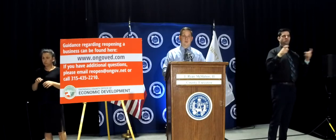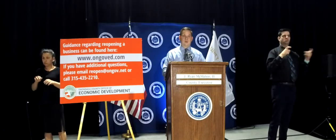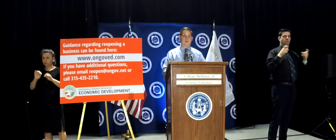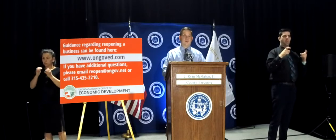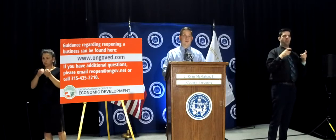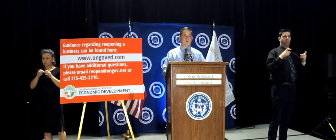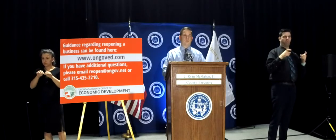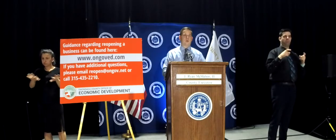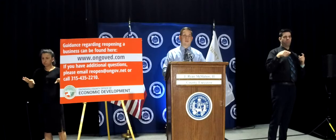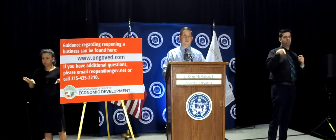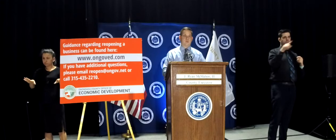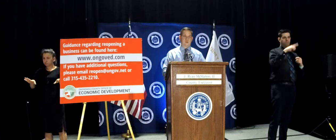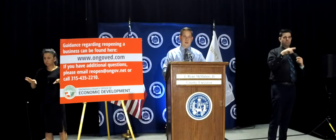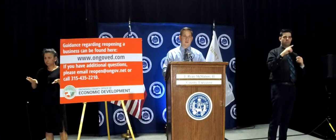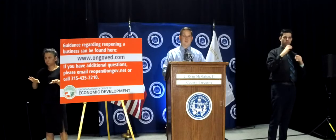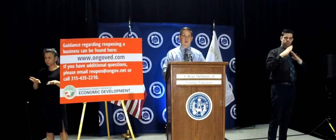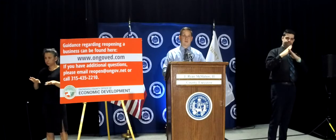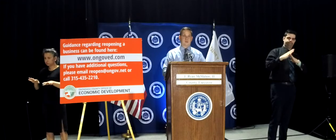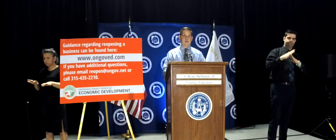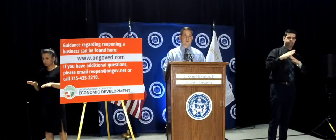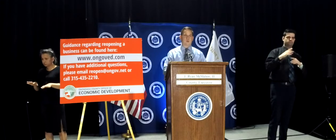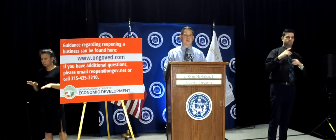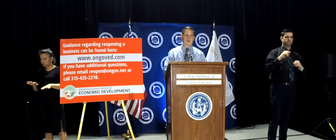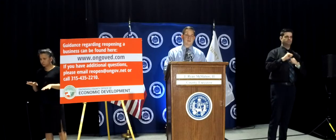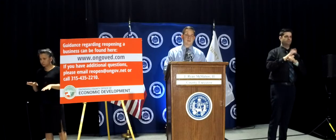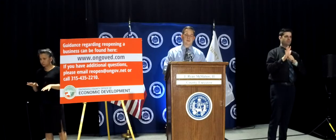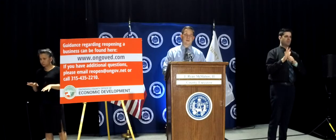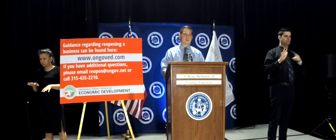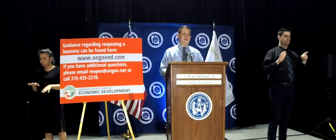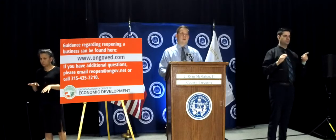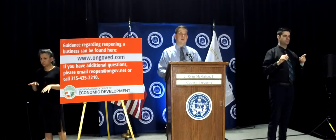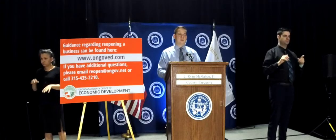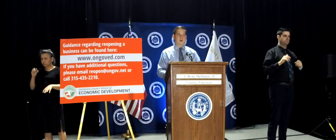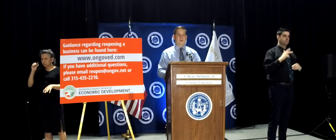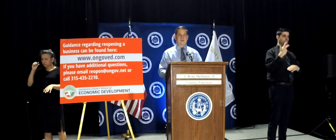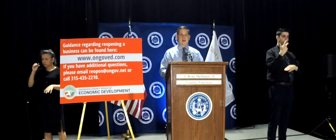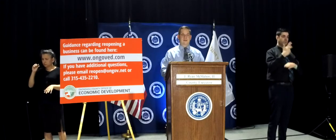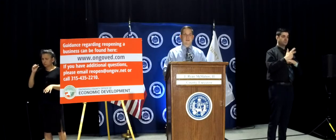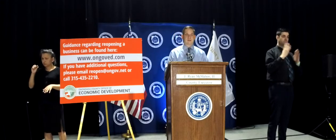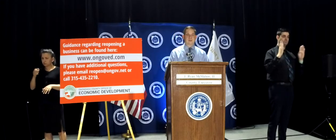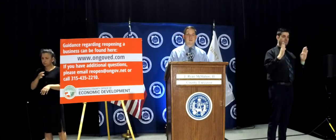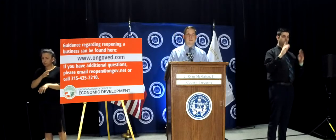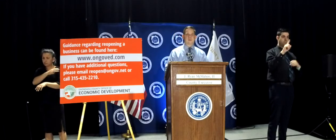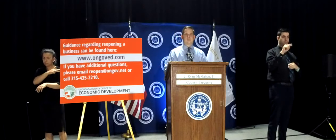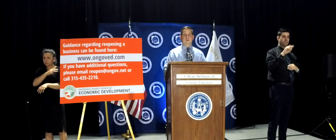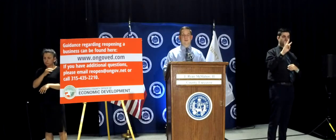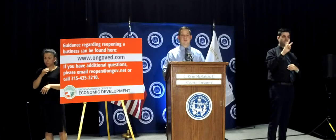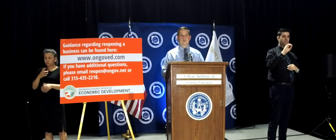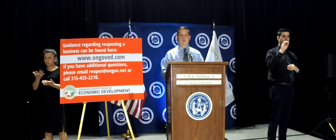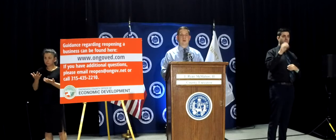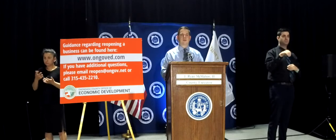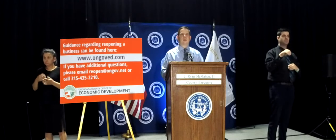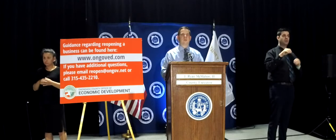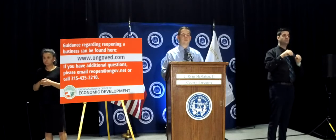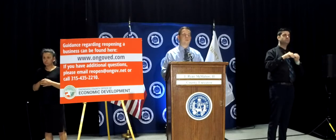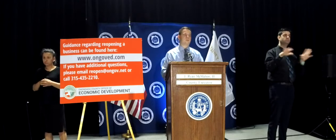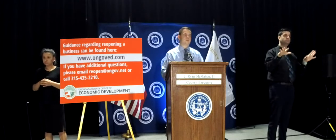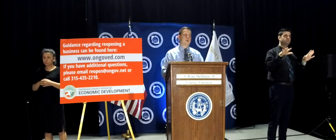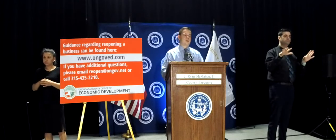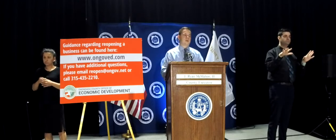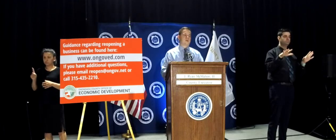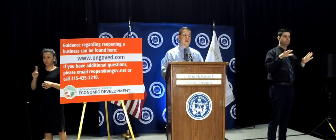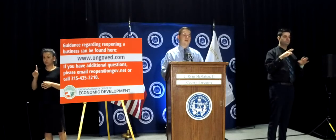when you're doing 1.7% infection rate, 20 cases when you're doing all this testing, these are just tremendous